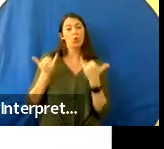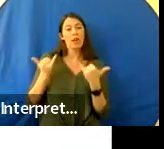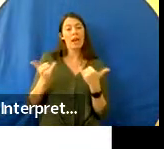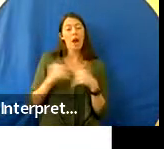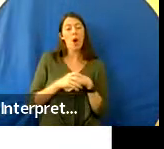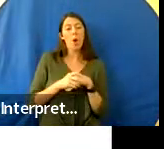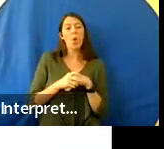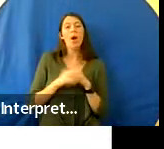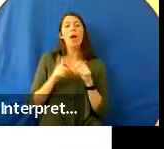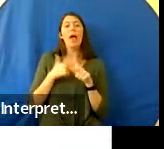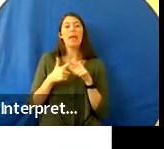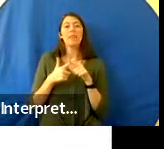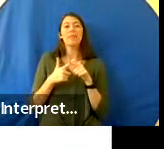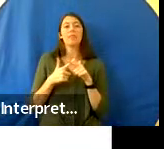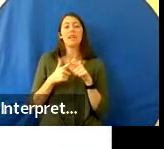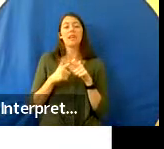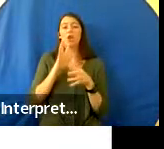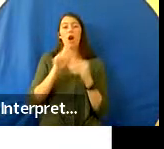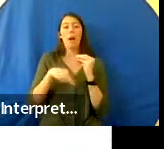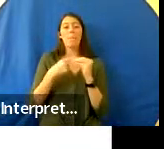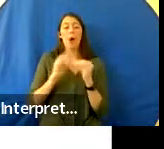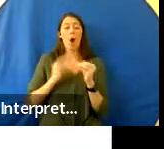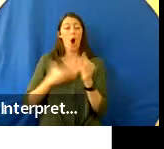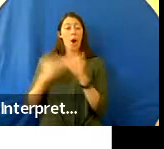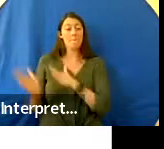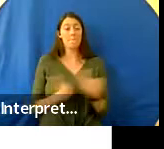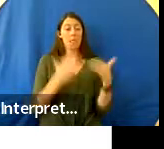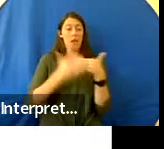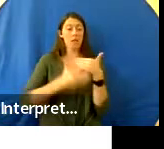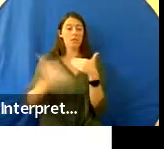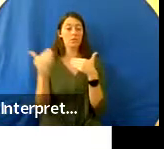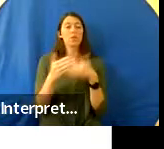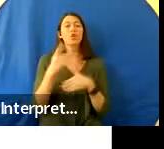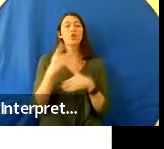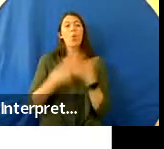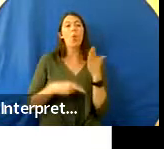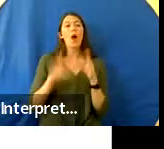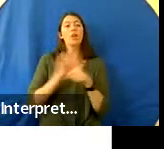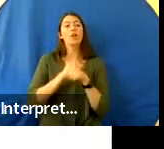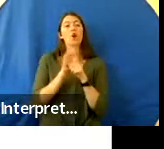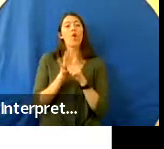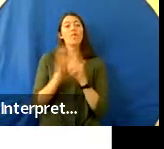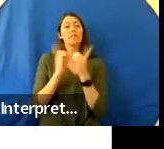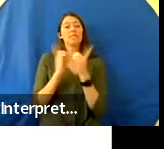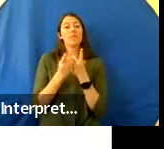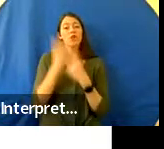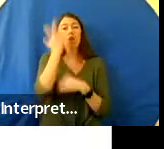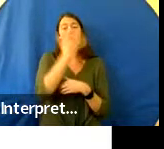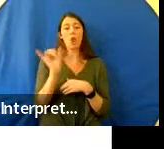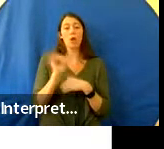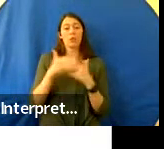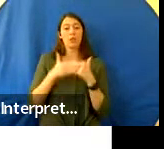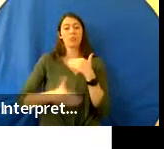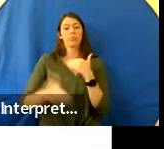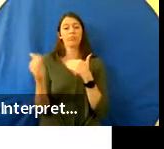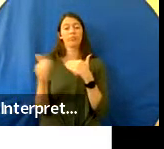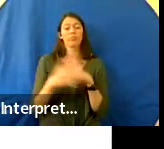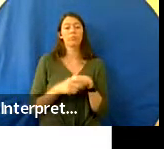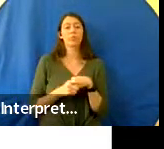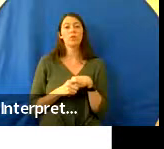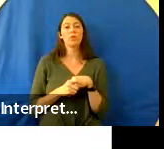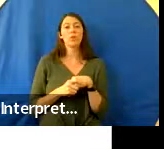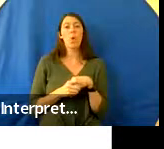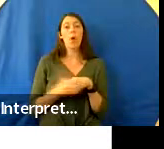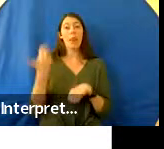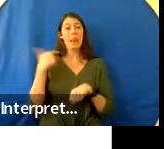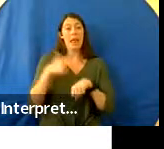of our transition plans and what COVID division might look like in the near future. So last time I presented a little bit